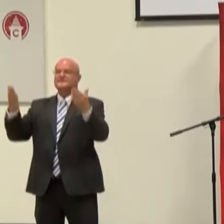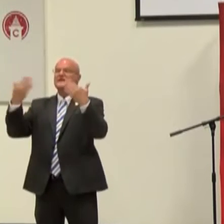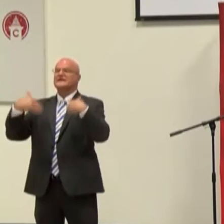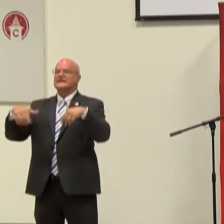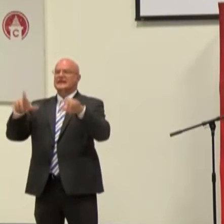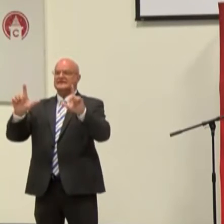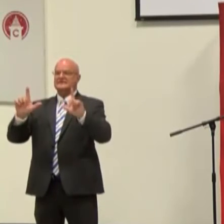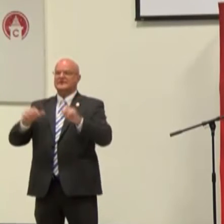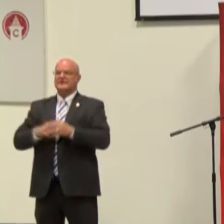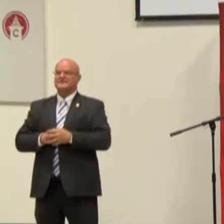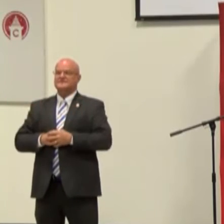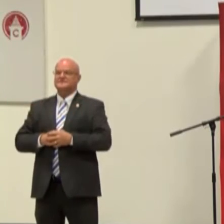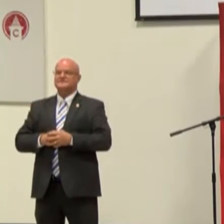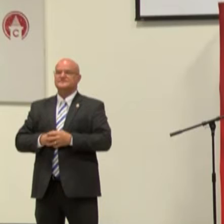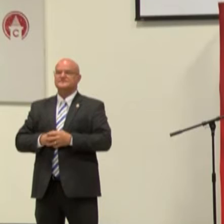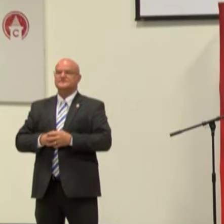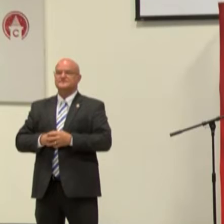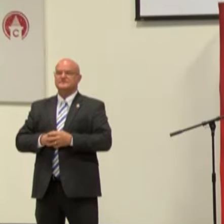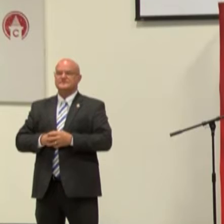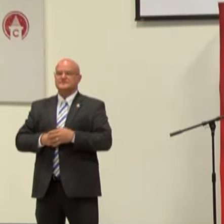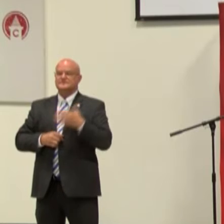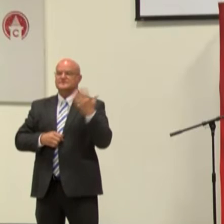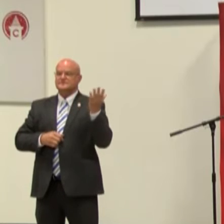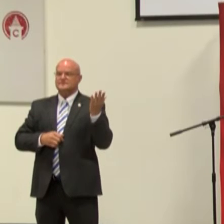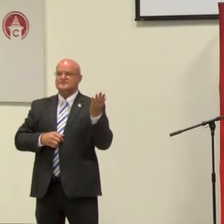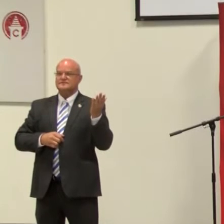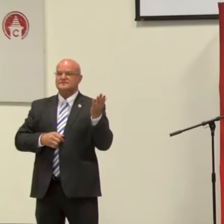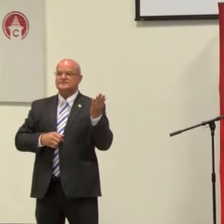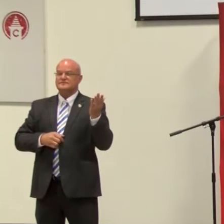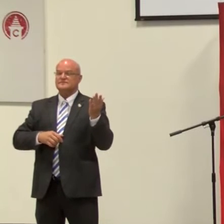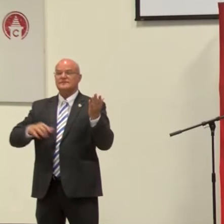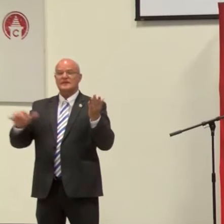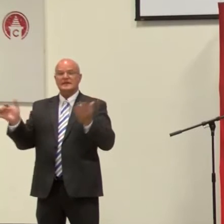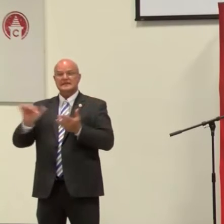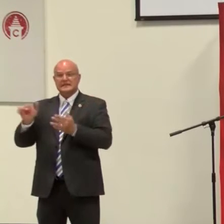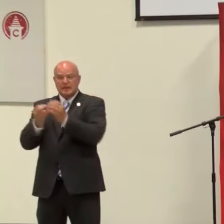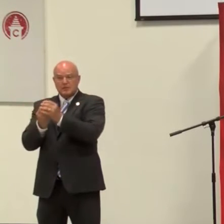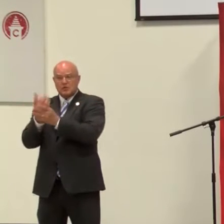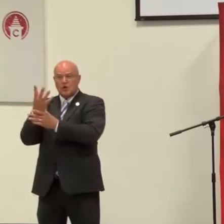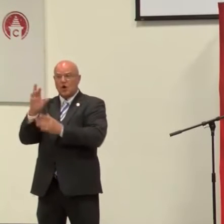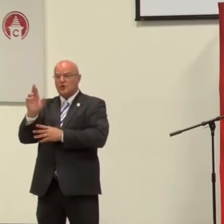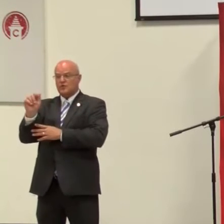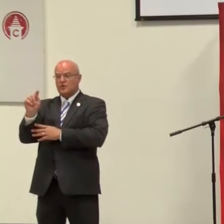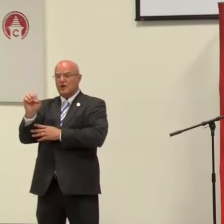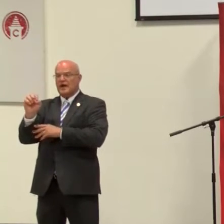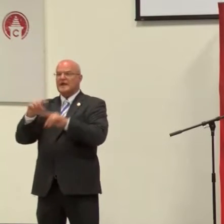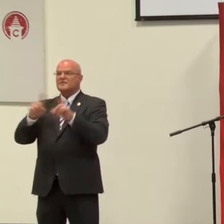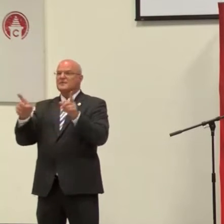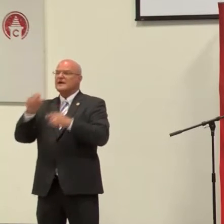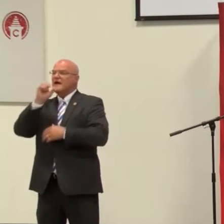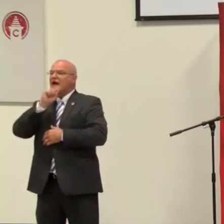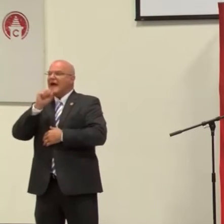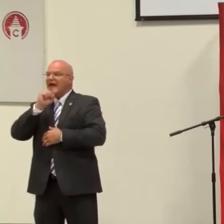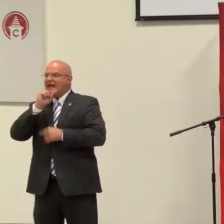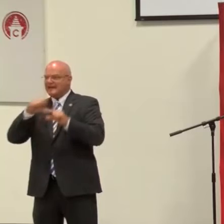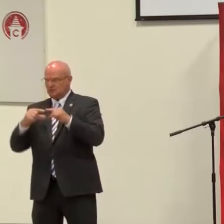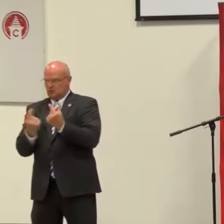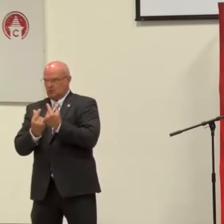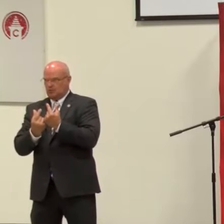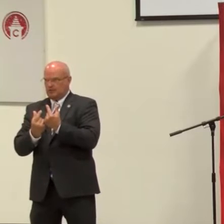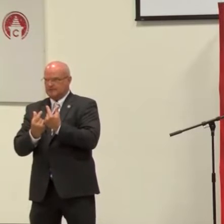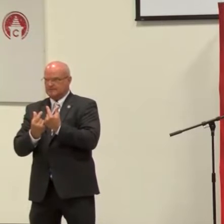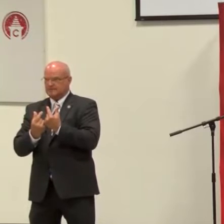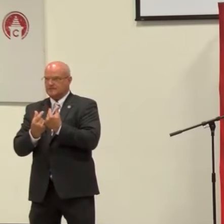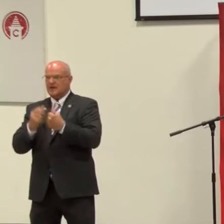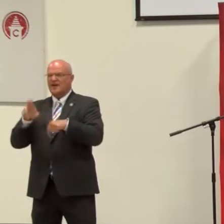next graph, you'll see the same growth rate, but this is by age group. And